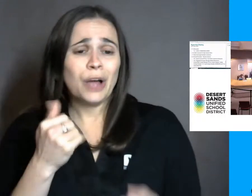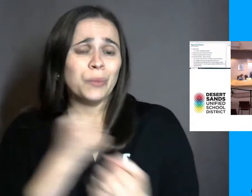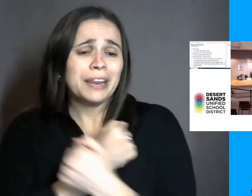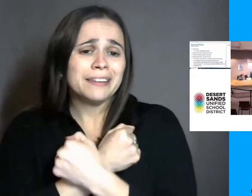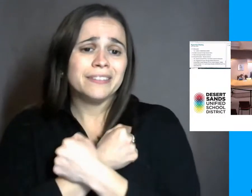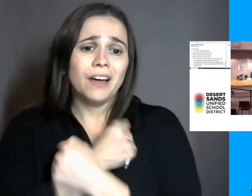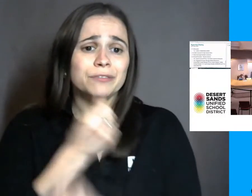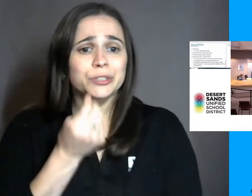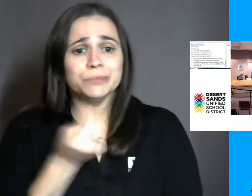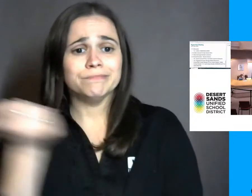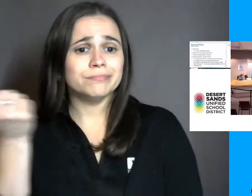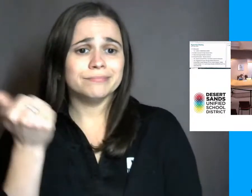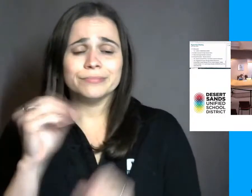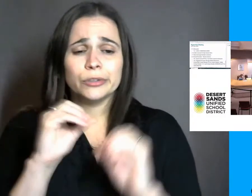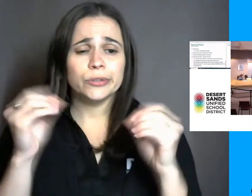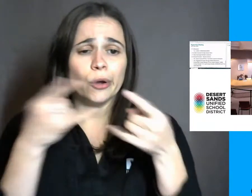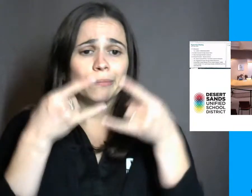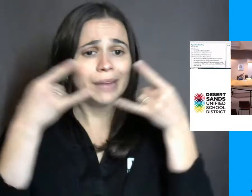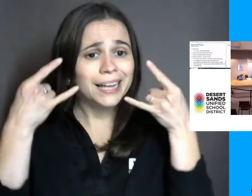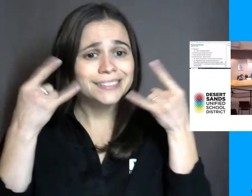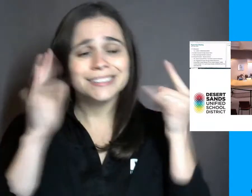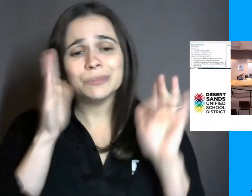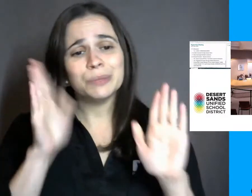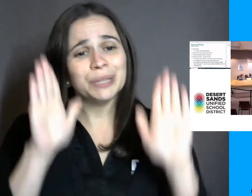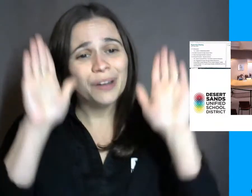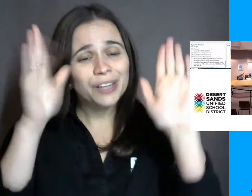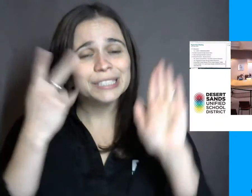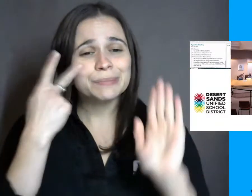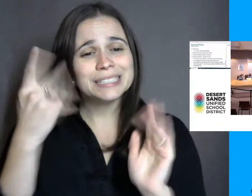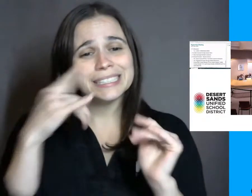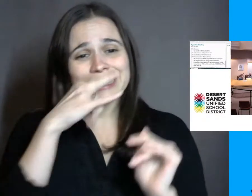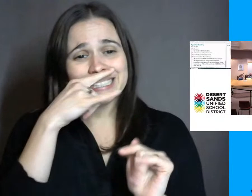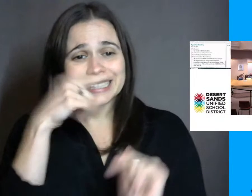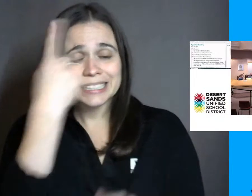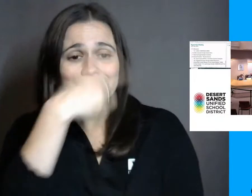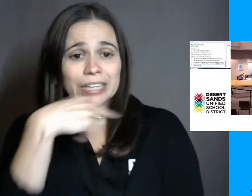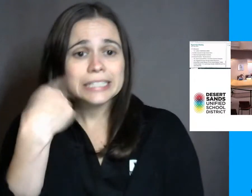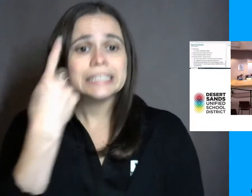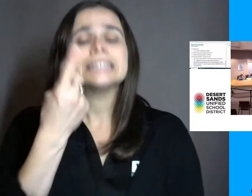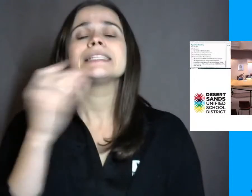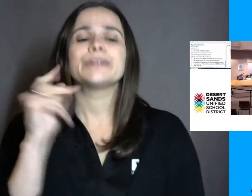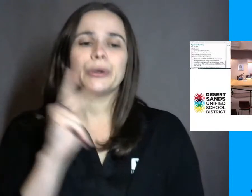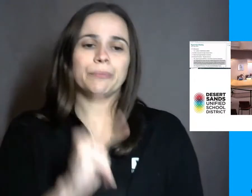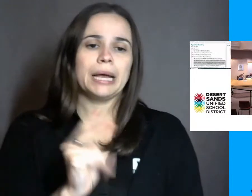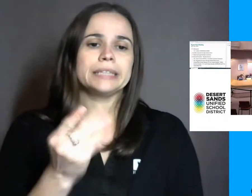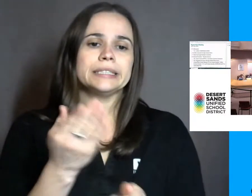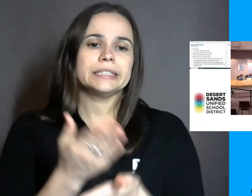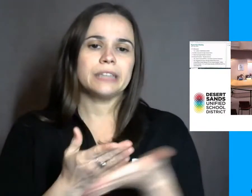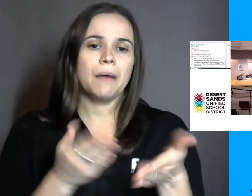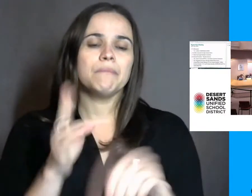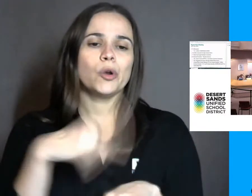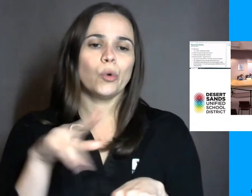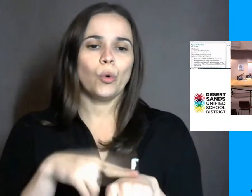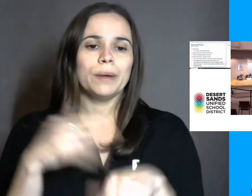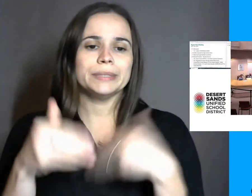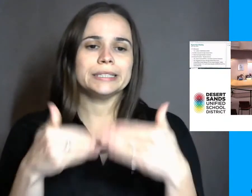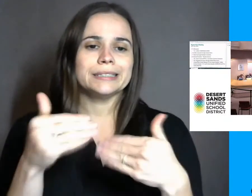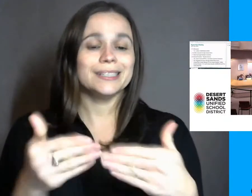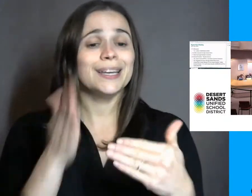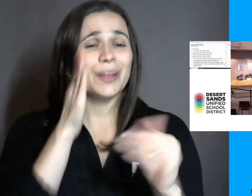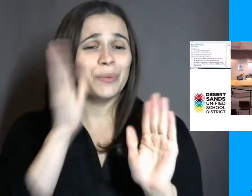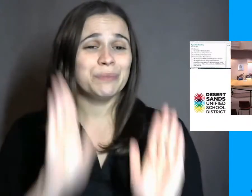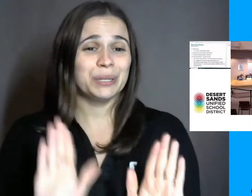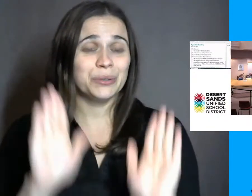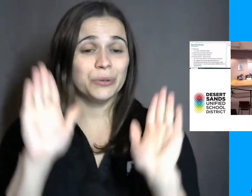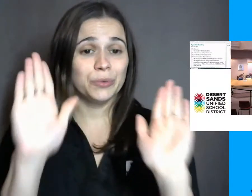so awesome, so we could see our kids' faces and get back to some sort of normalcy. It'd be really great. And I also want to